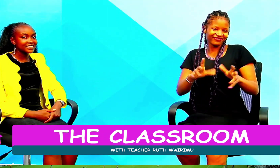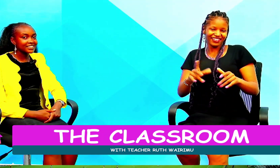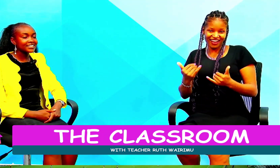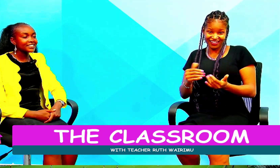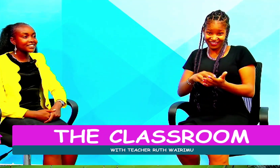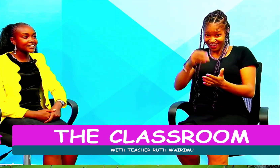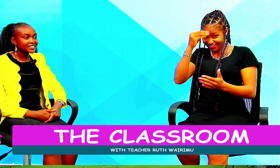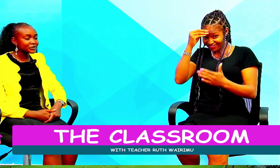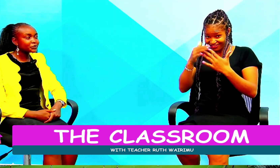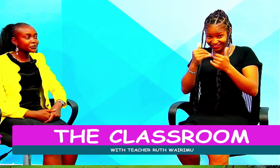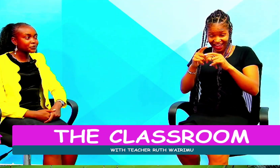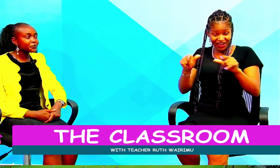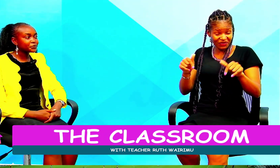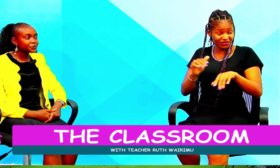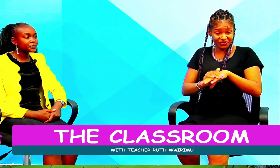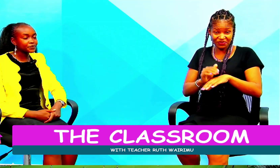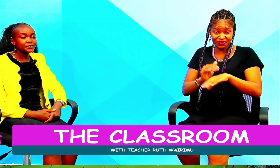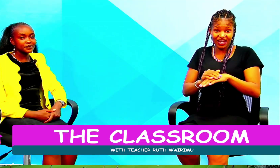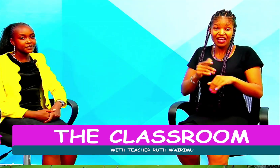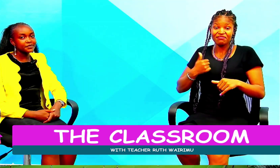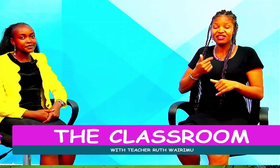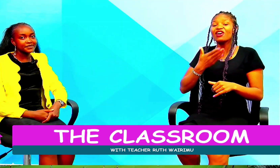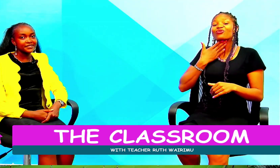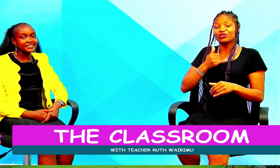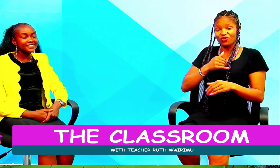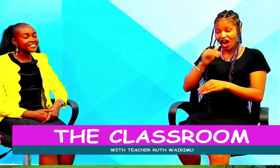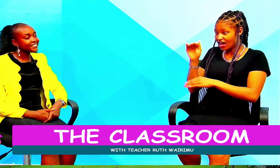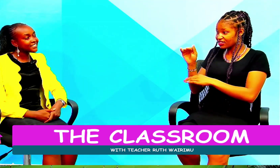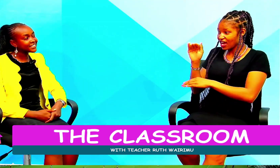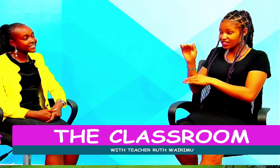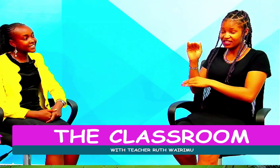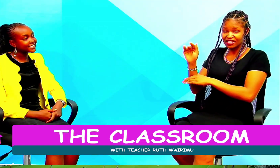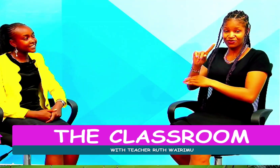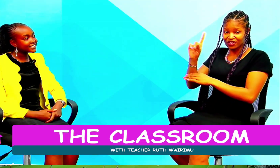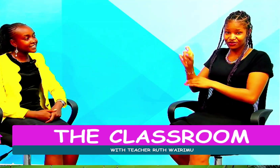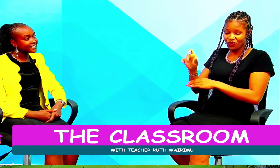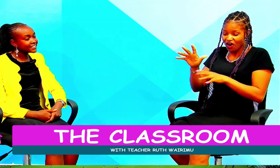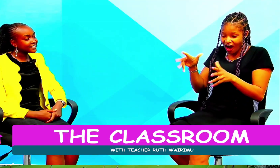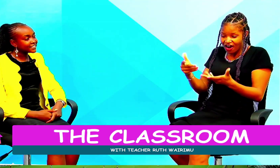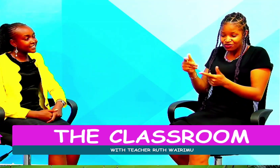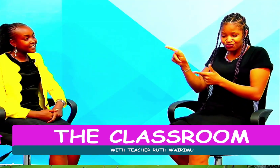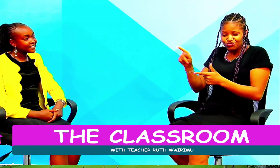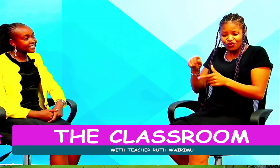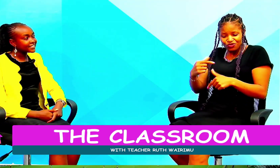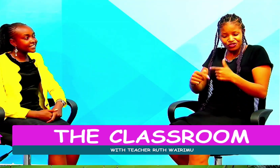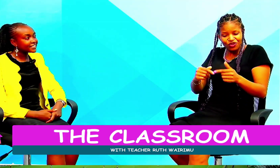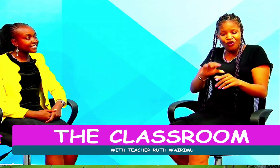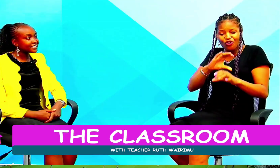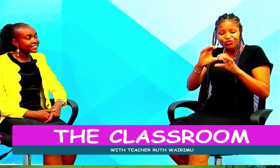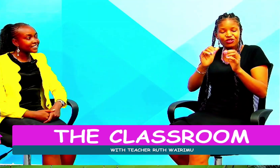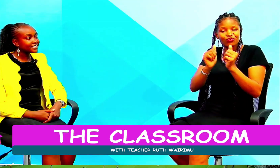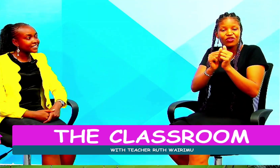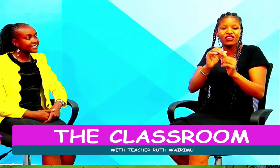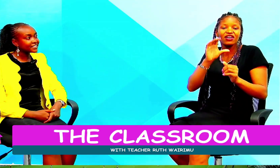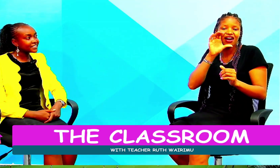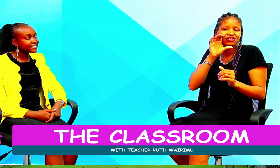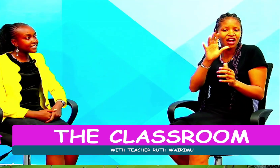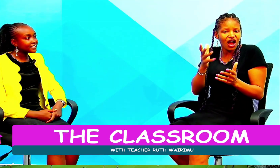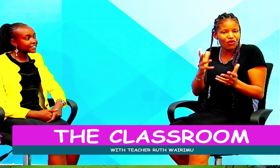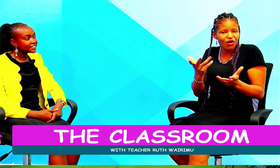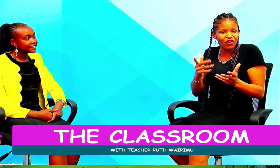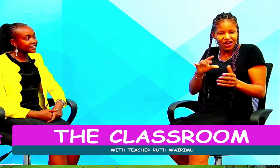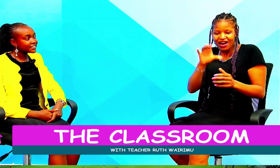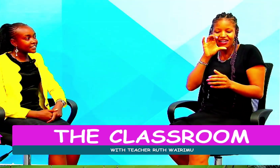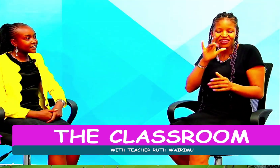probably feel bored because everyone else is speaking, everyone else can interact, but now he couldn't